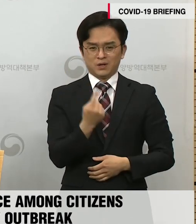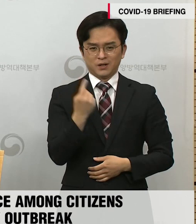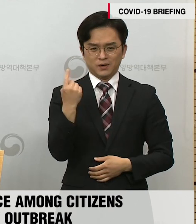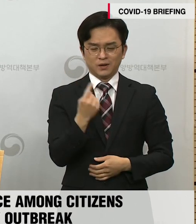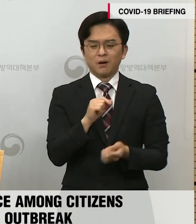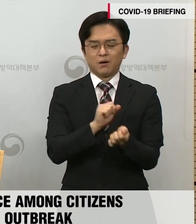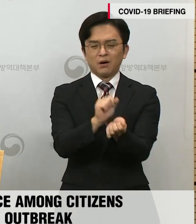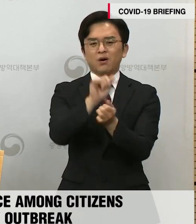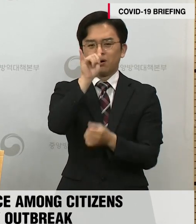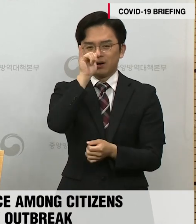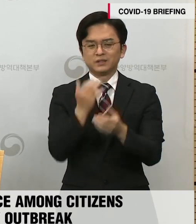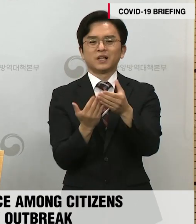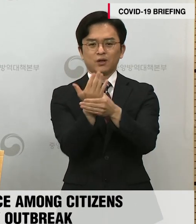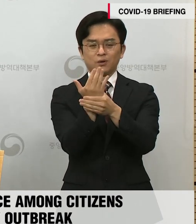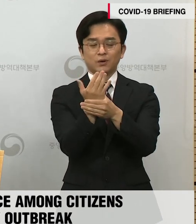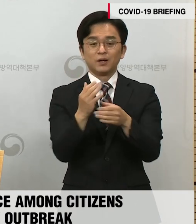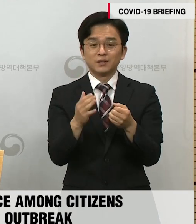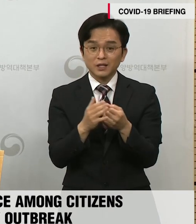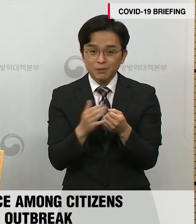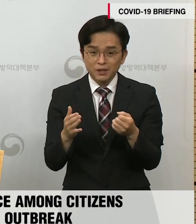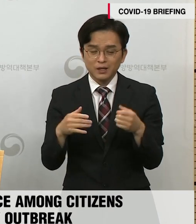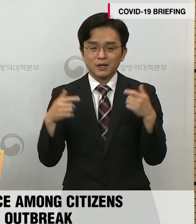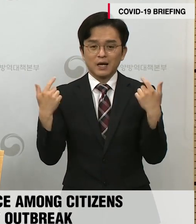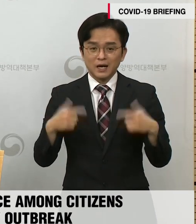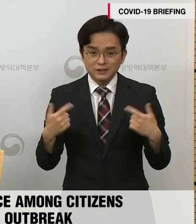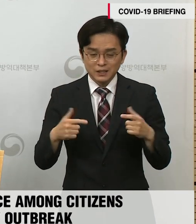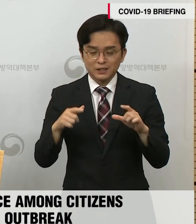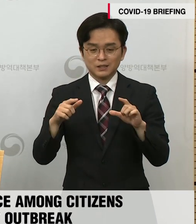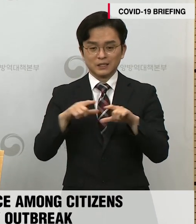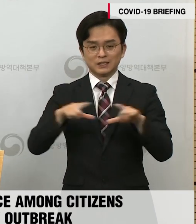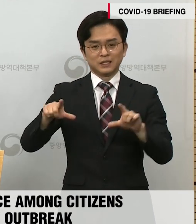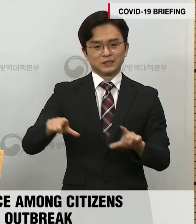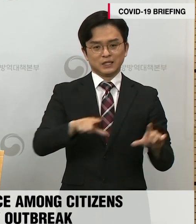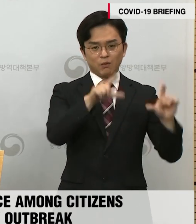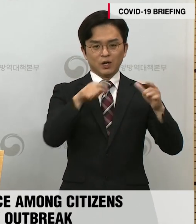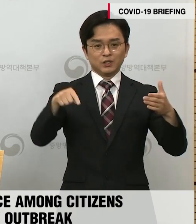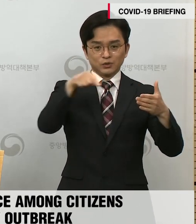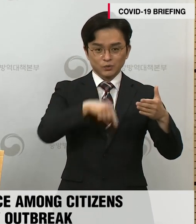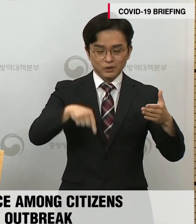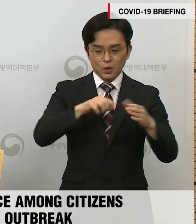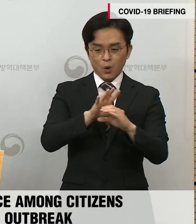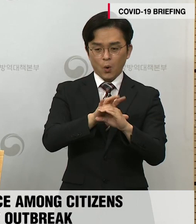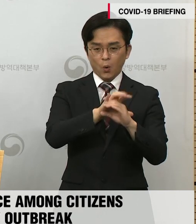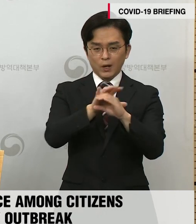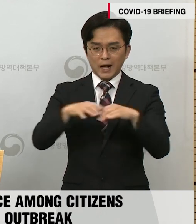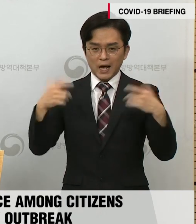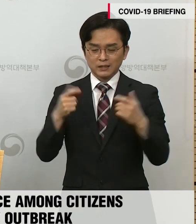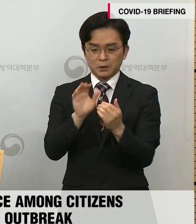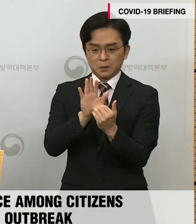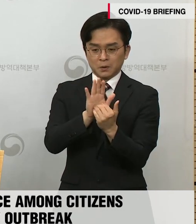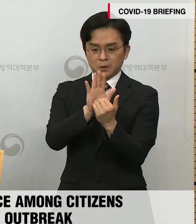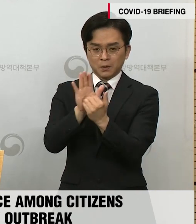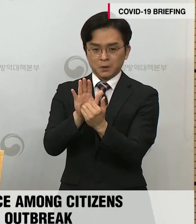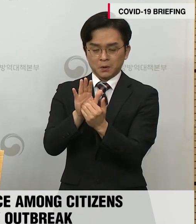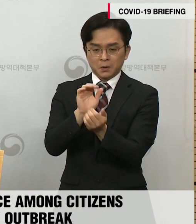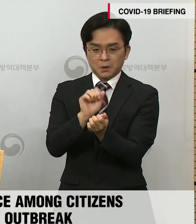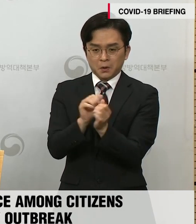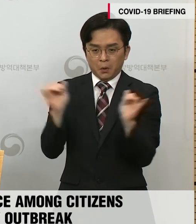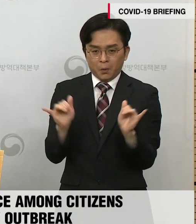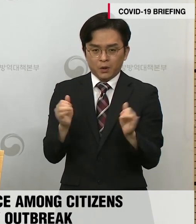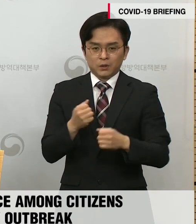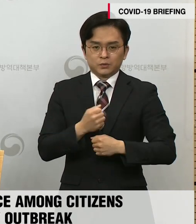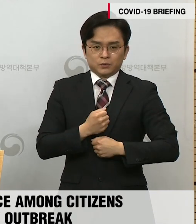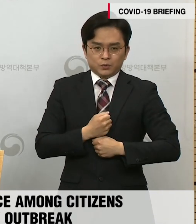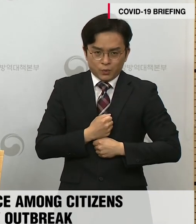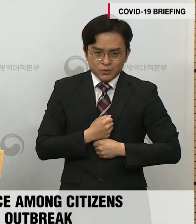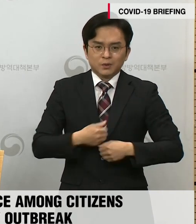the number of confirmed cases going forward. So continue to abide by the distancing measures in